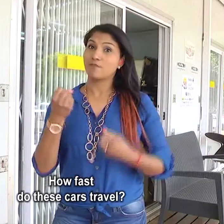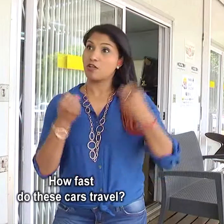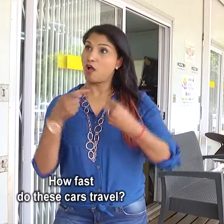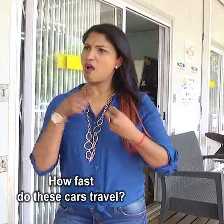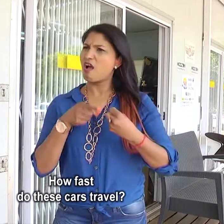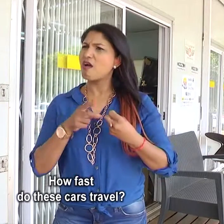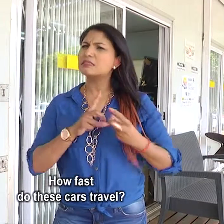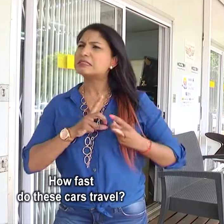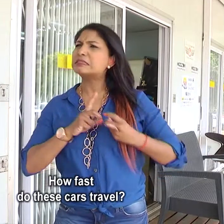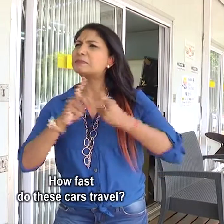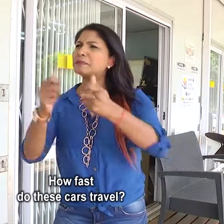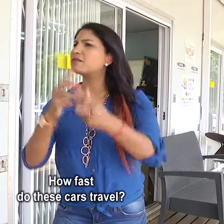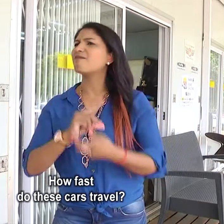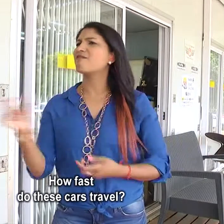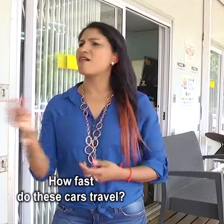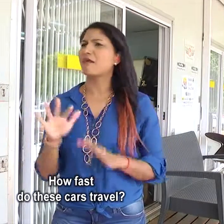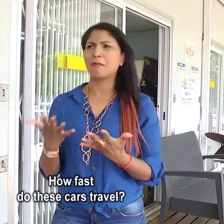How fast do these cars travel?